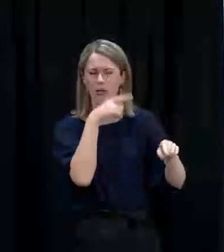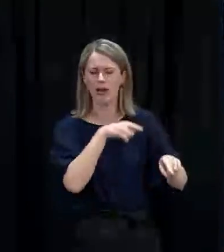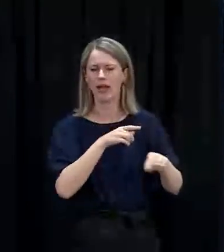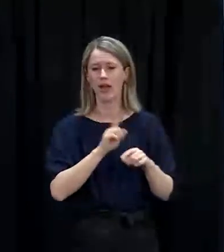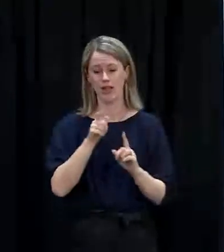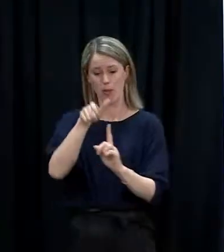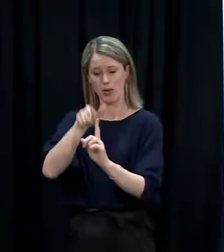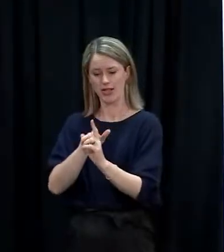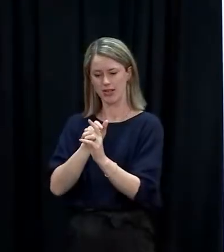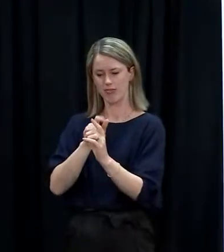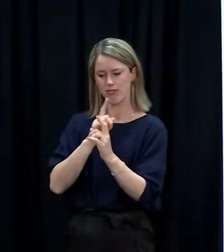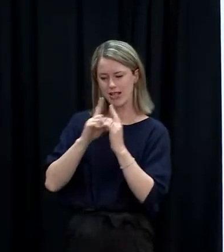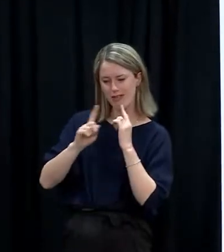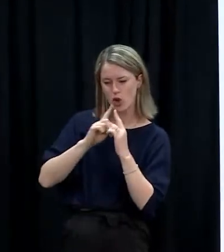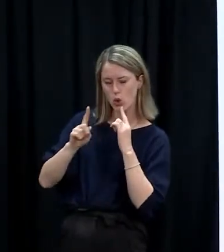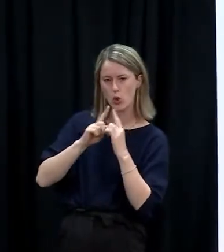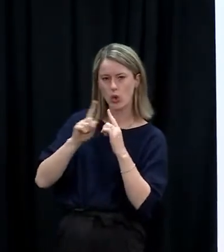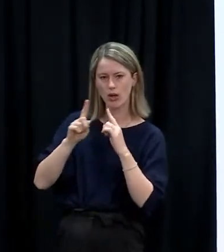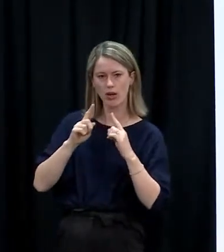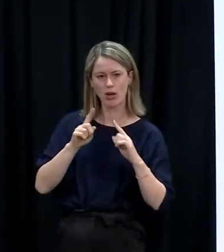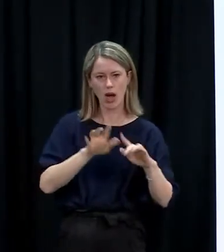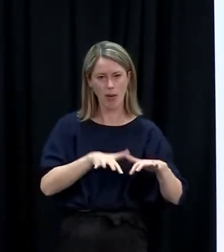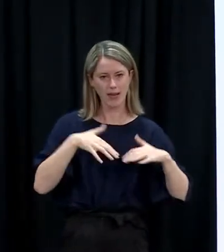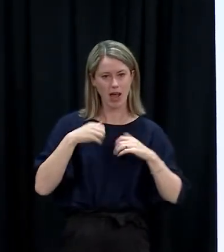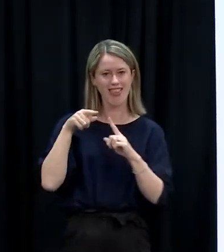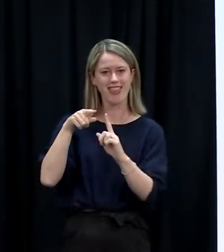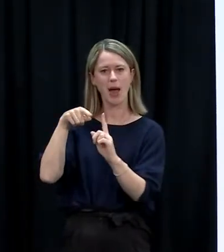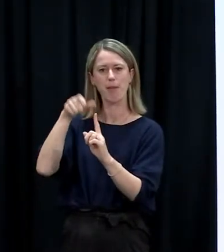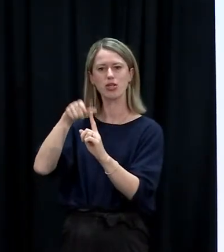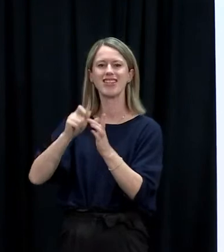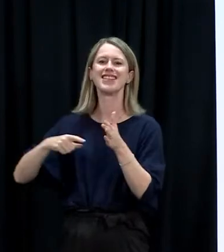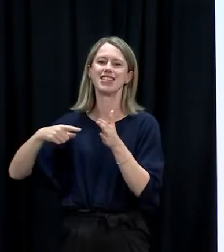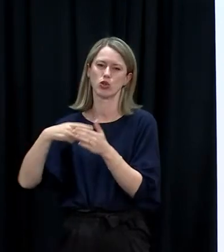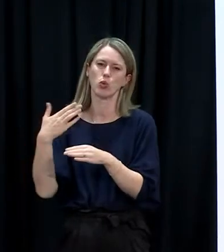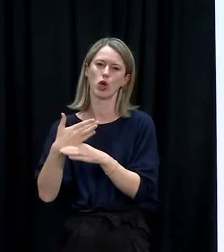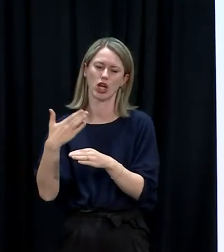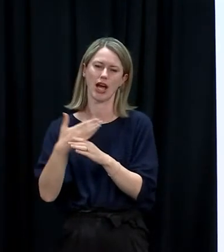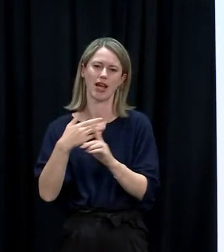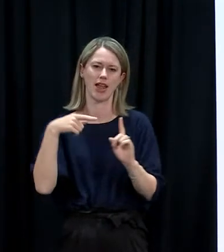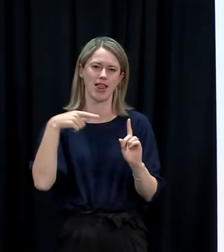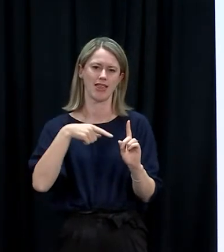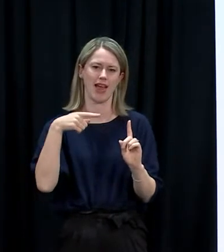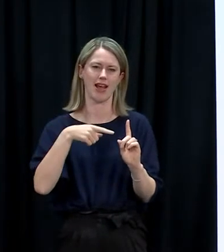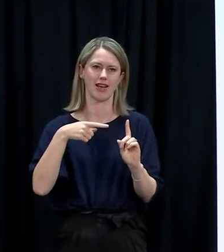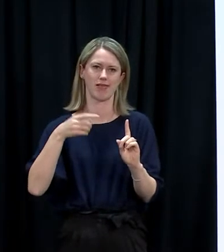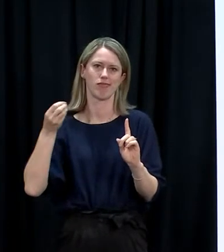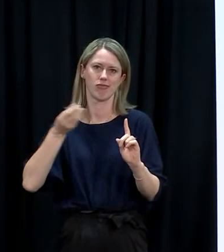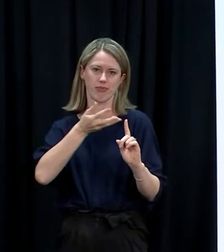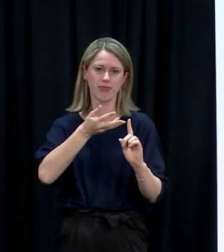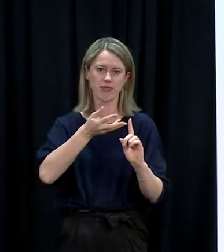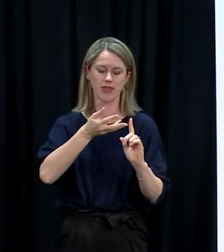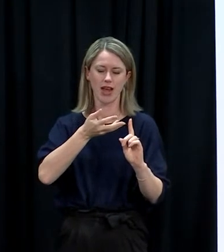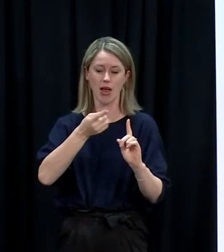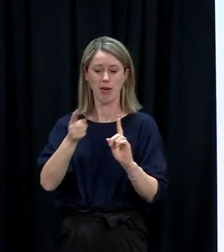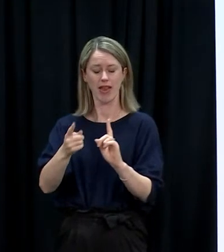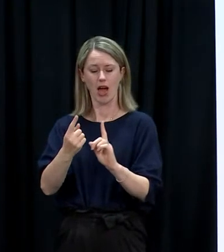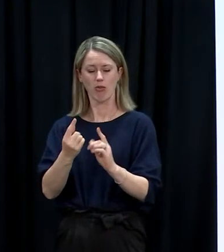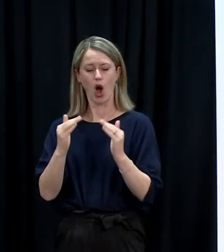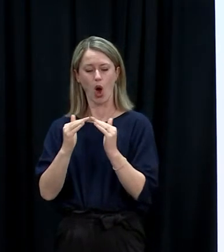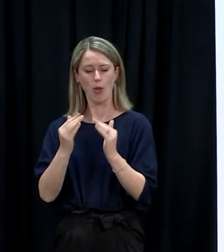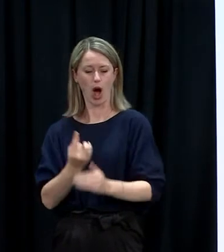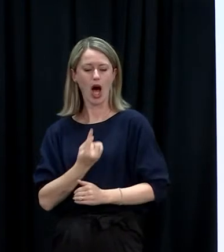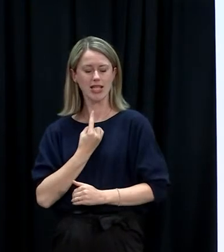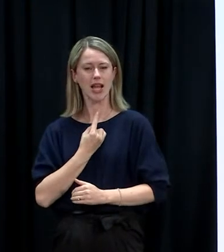been interviewed by our public health team. They're an essential worker who was exposed, and they are isolating safely. They are able